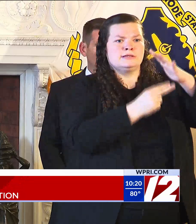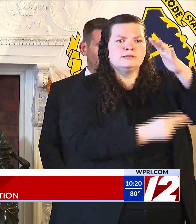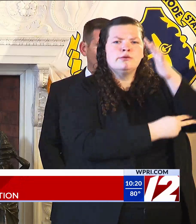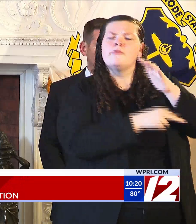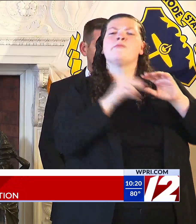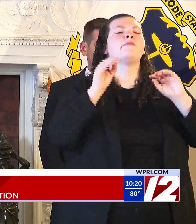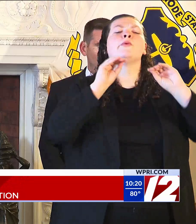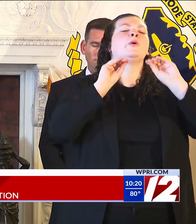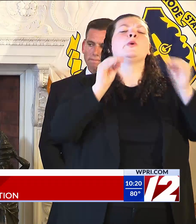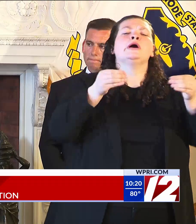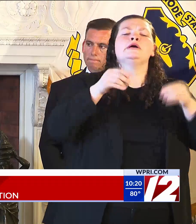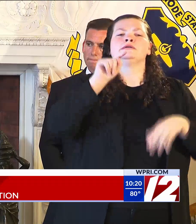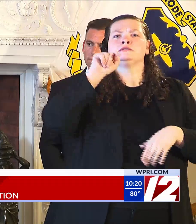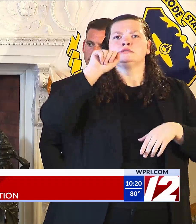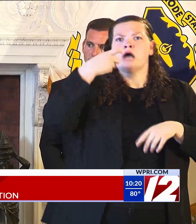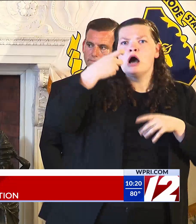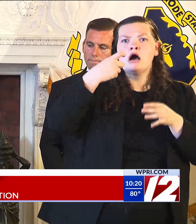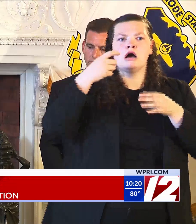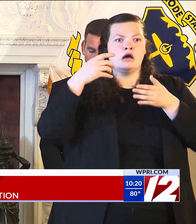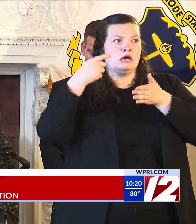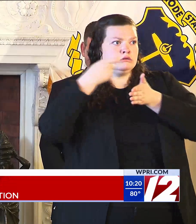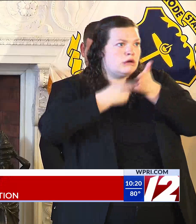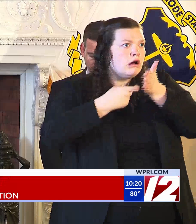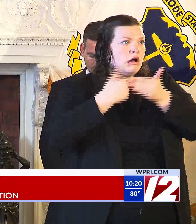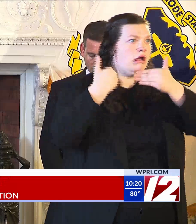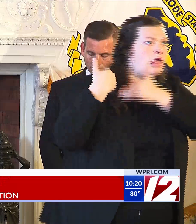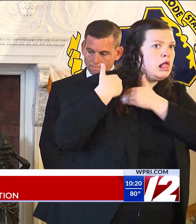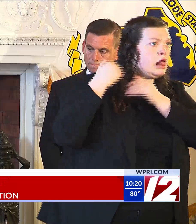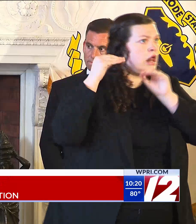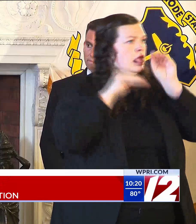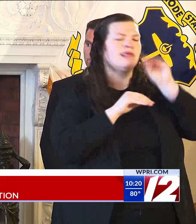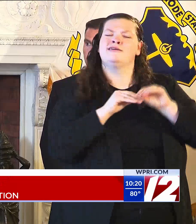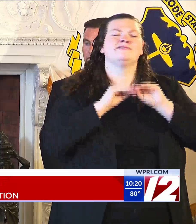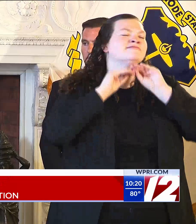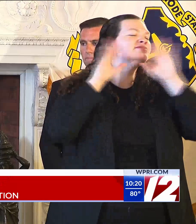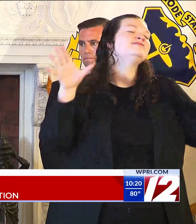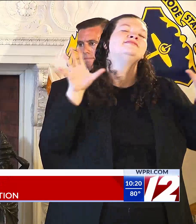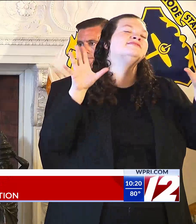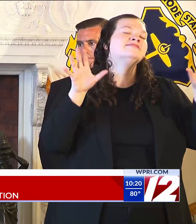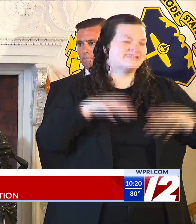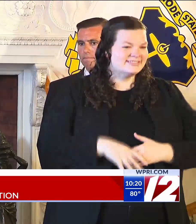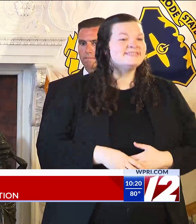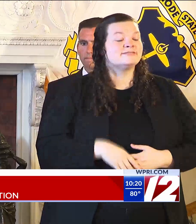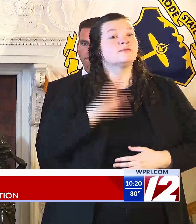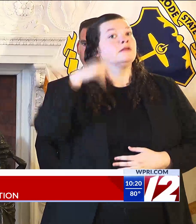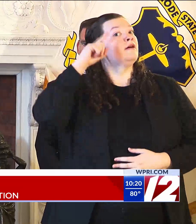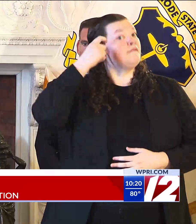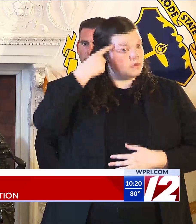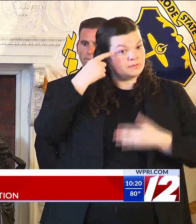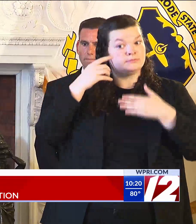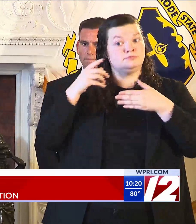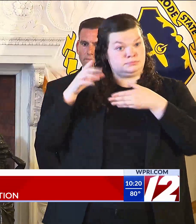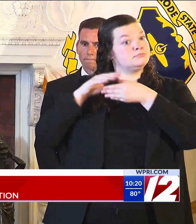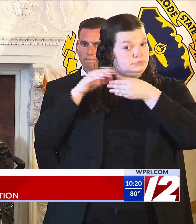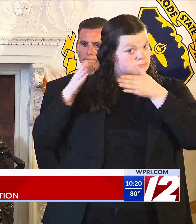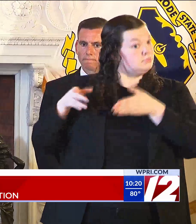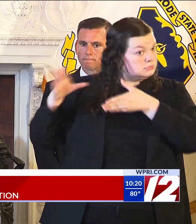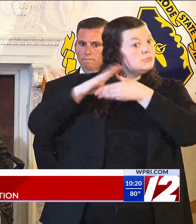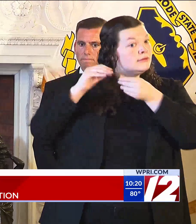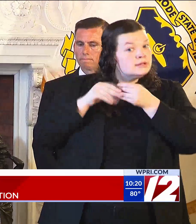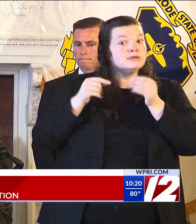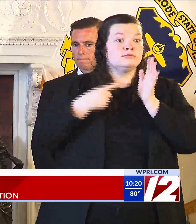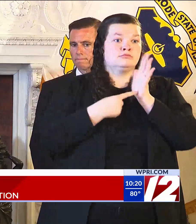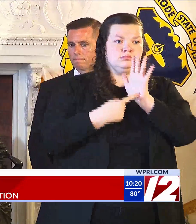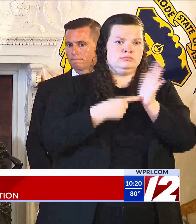Governor said, the bid from Walsh to build came in at $339 million.